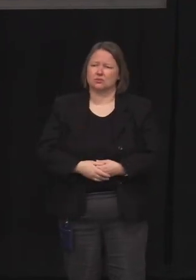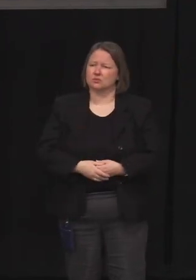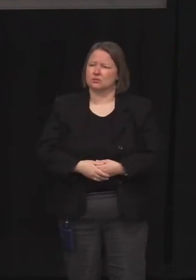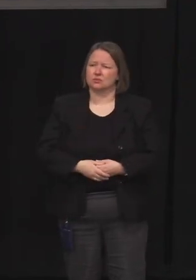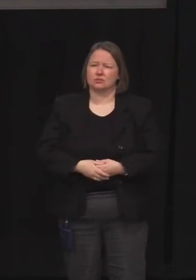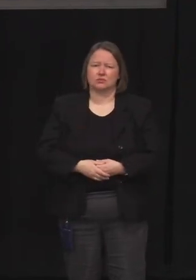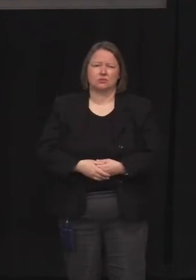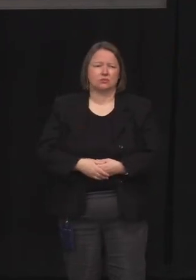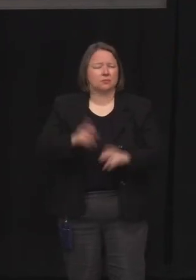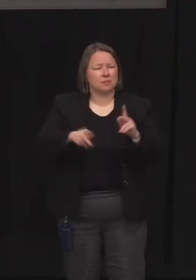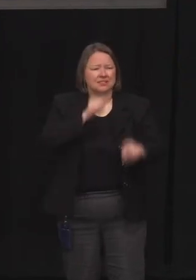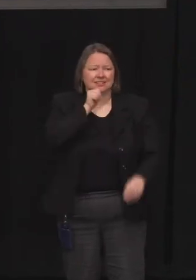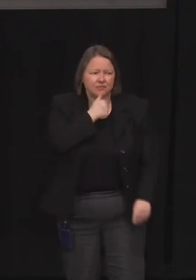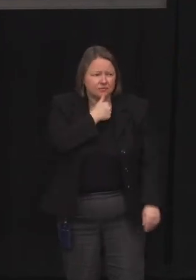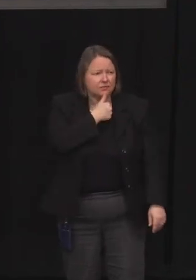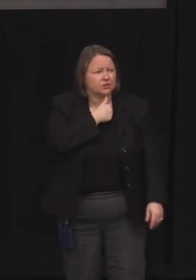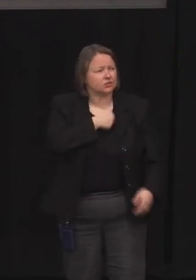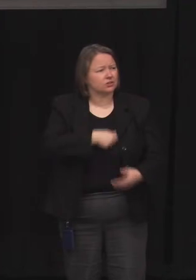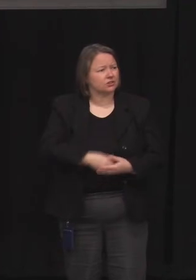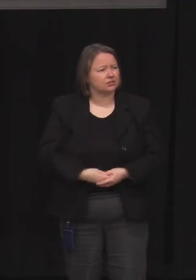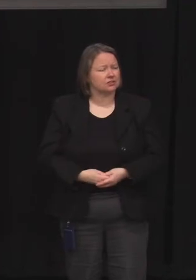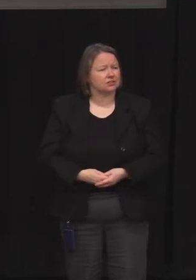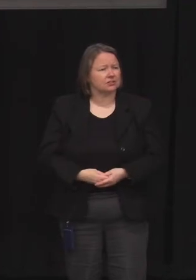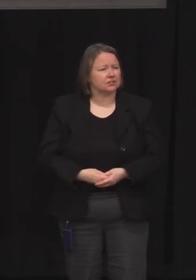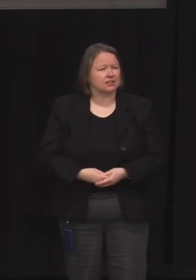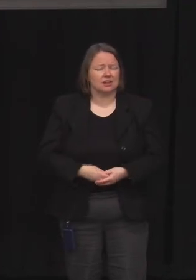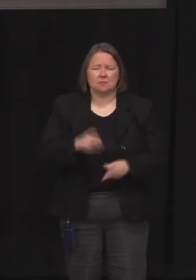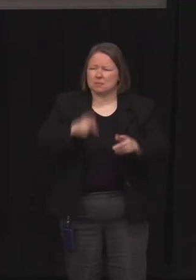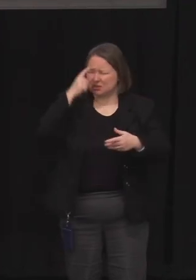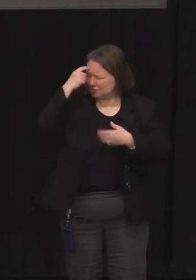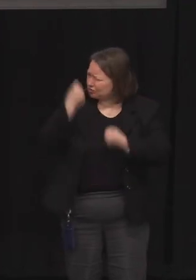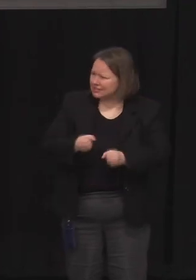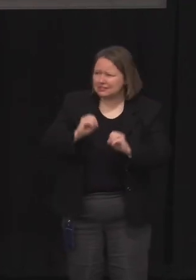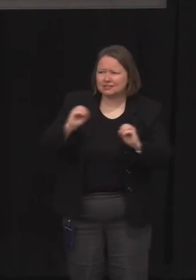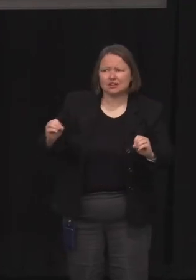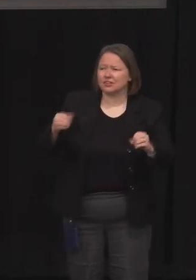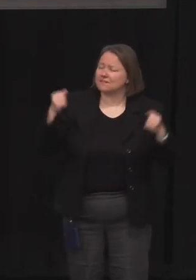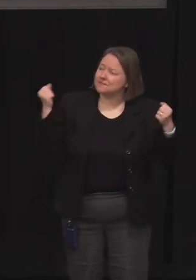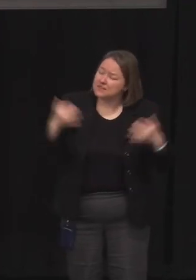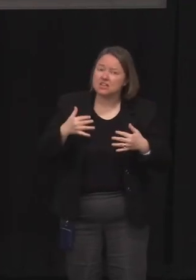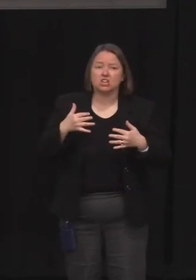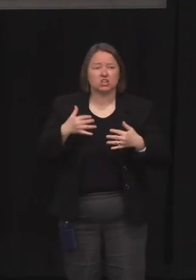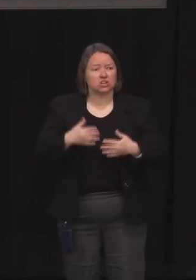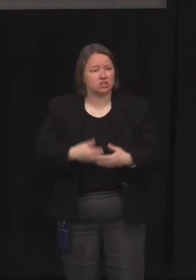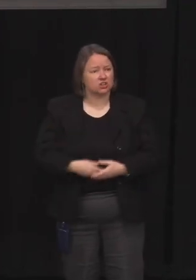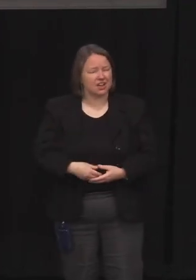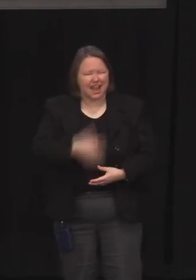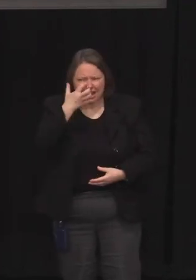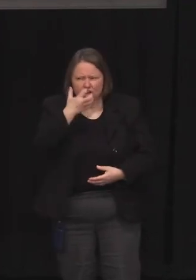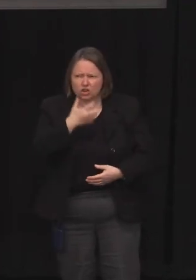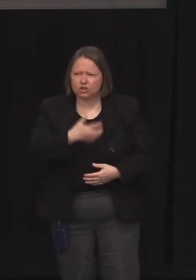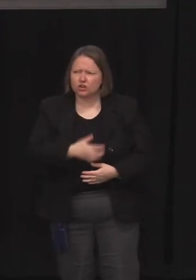There is suffering. There is mistrust. There is fear. There is anger.